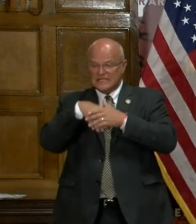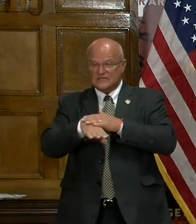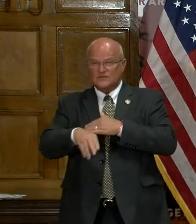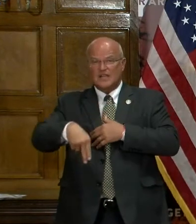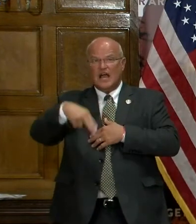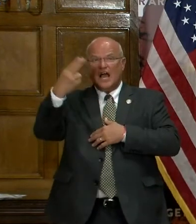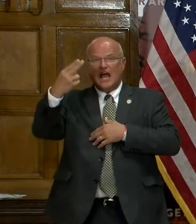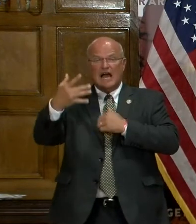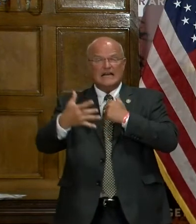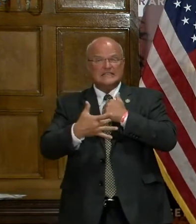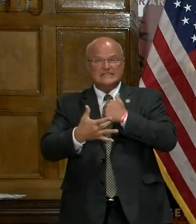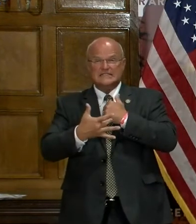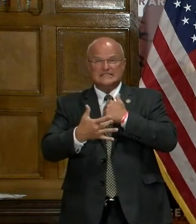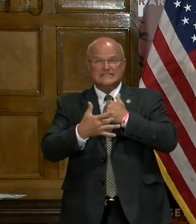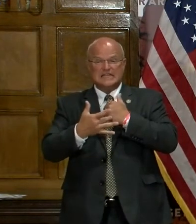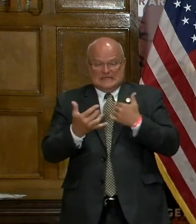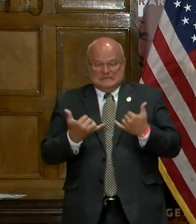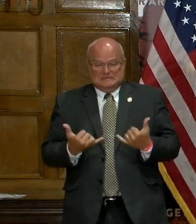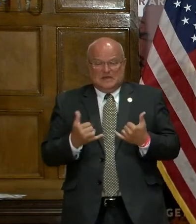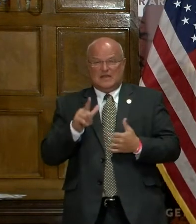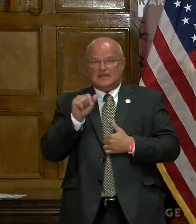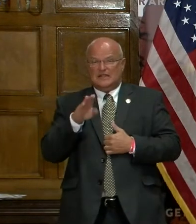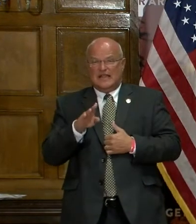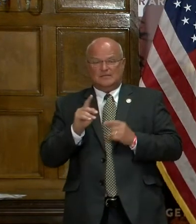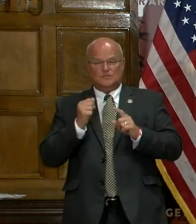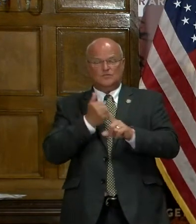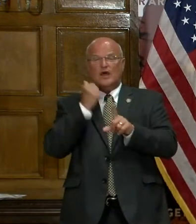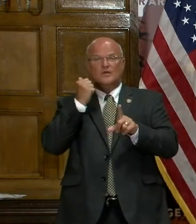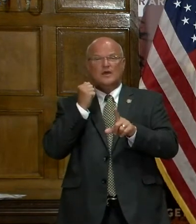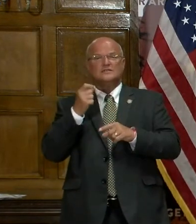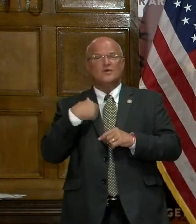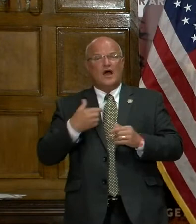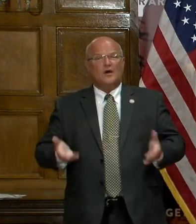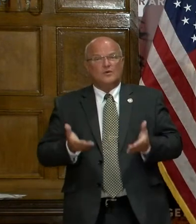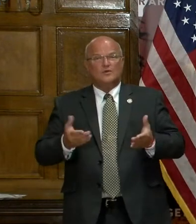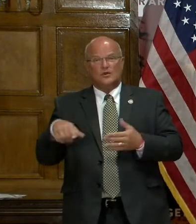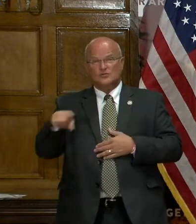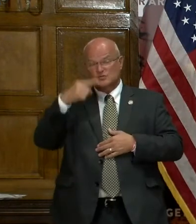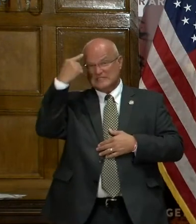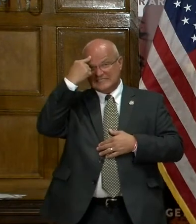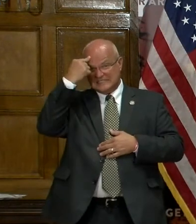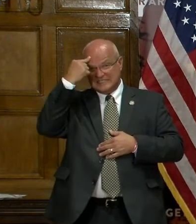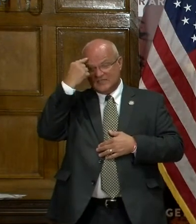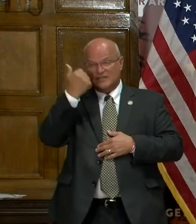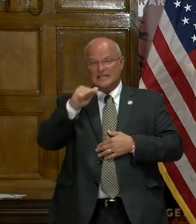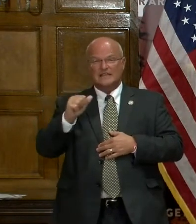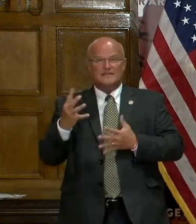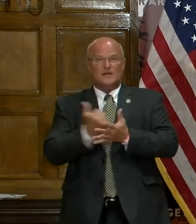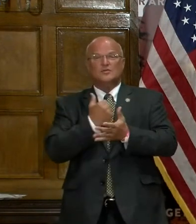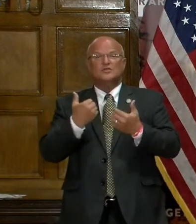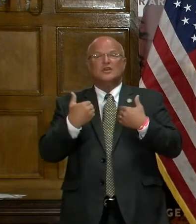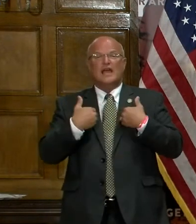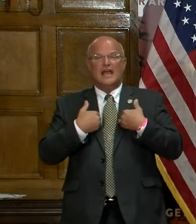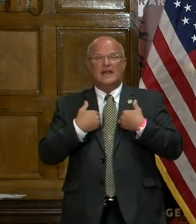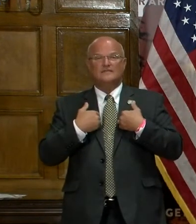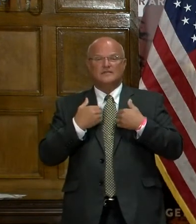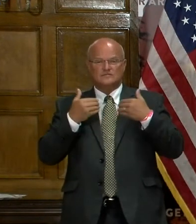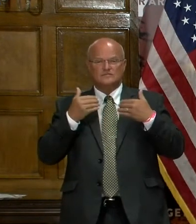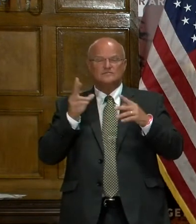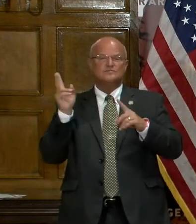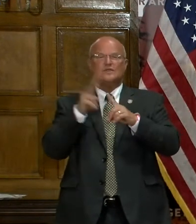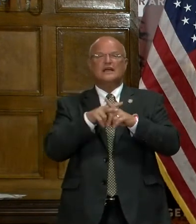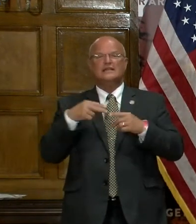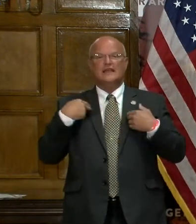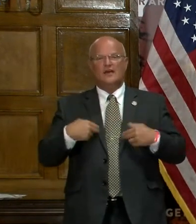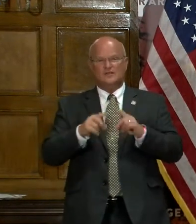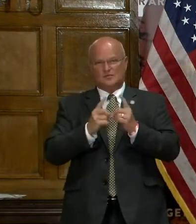a high-tech, modern laboratory right away. So I would encourage you to consider any opportunity that you have to become employed by the health